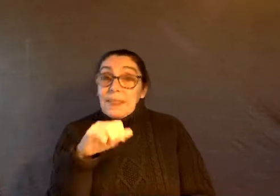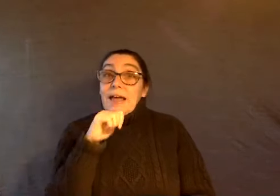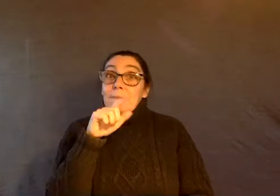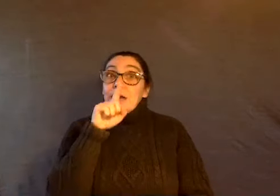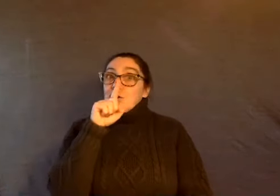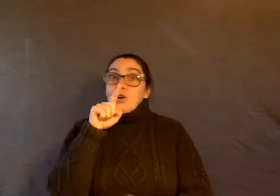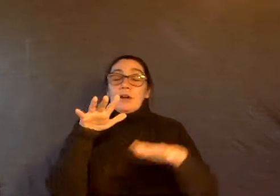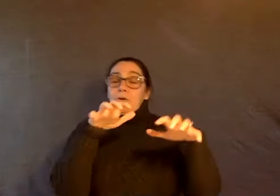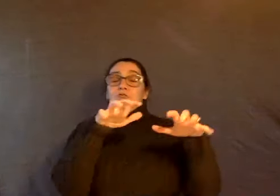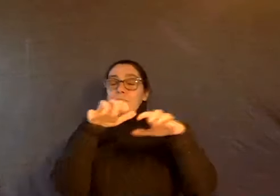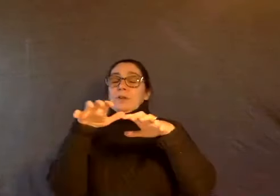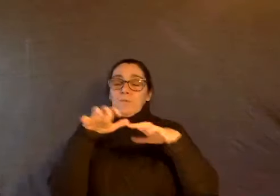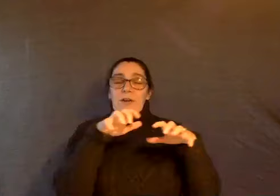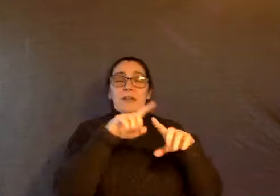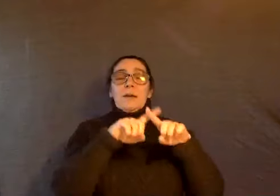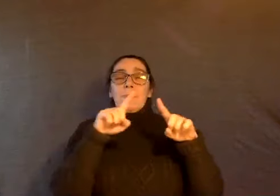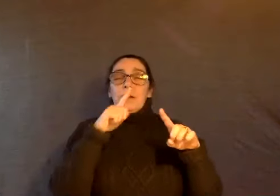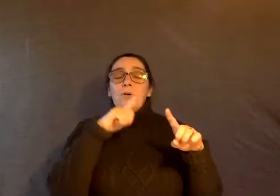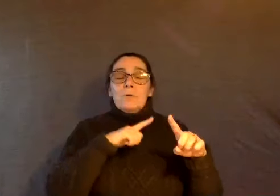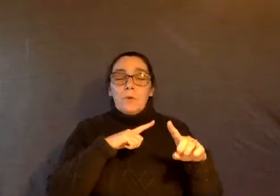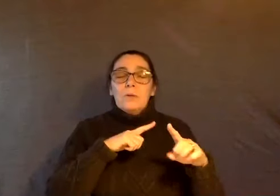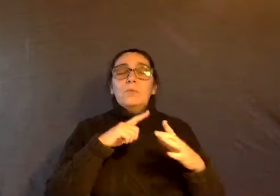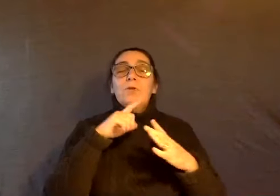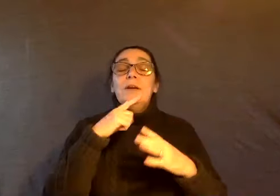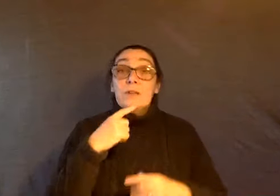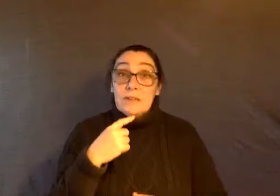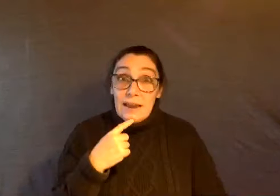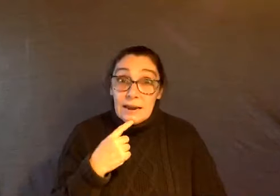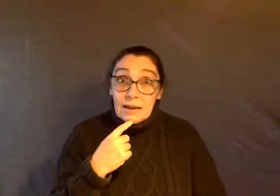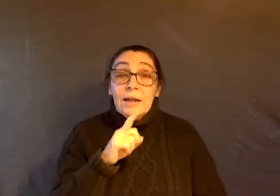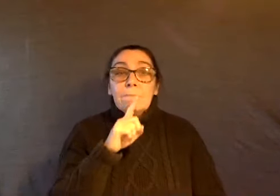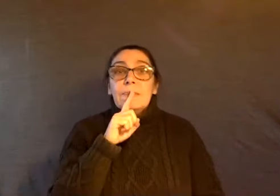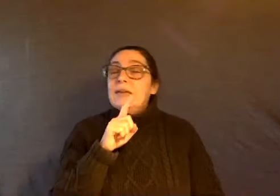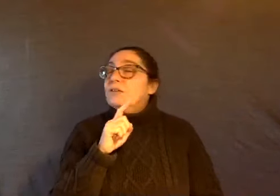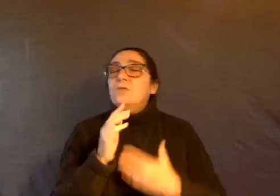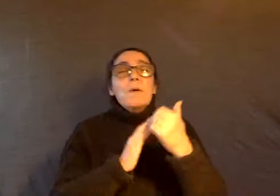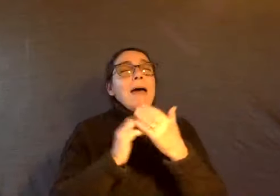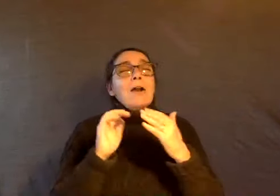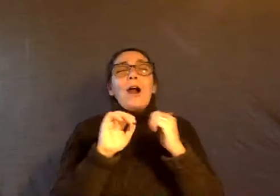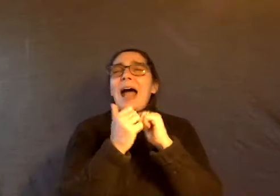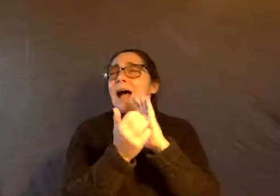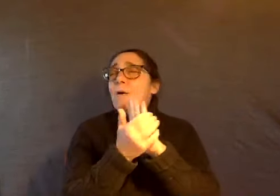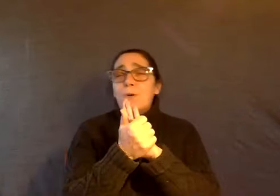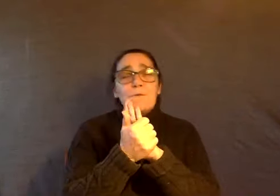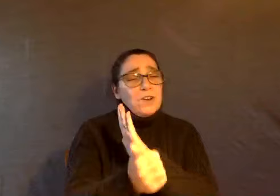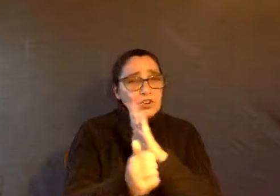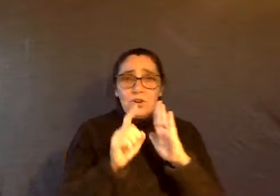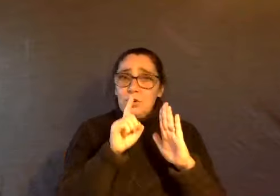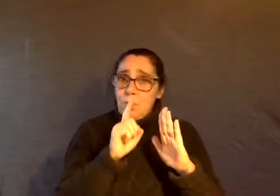And I'm not sure, I know she was freezing, but what Laureen was saying is no matter how proficient you